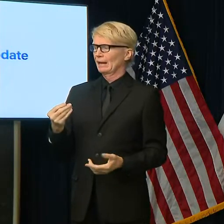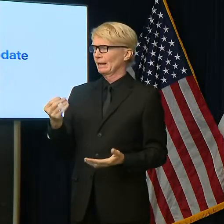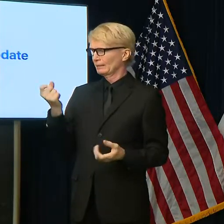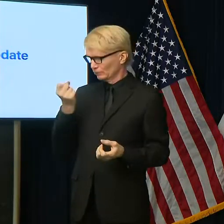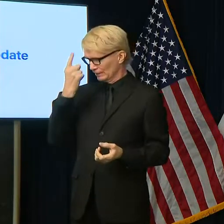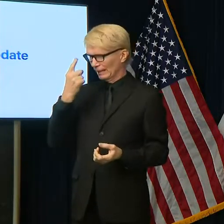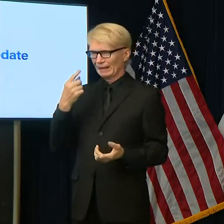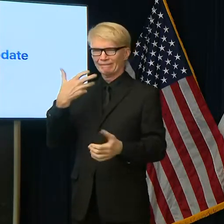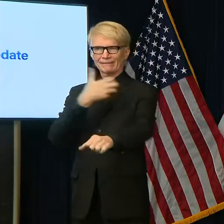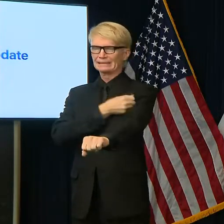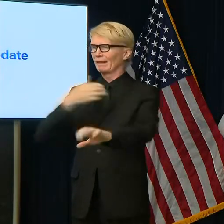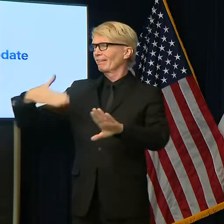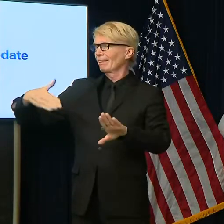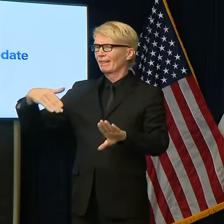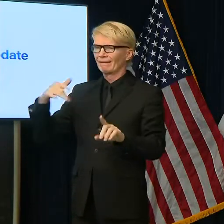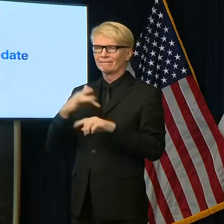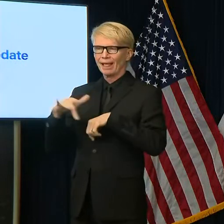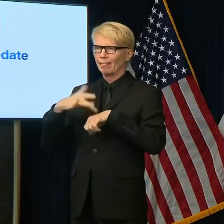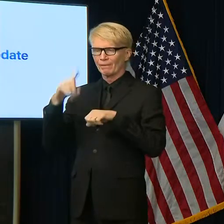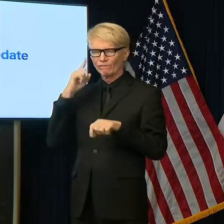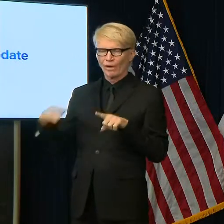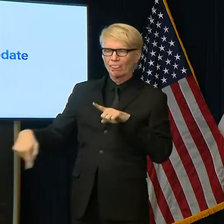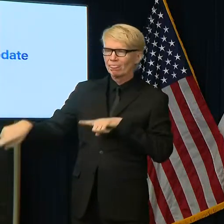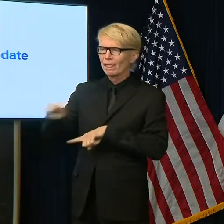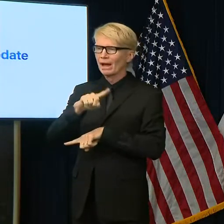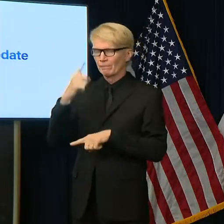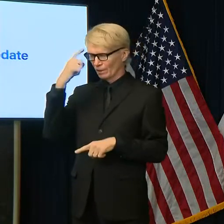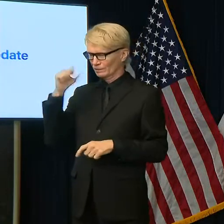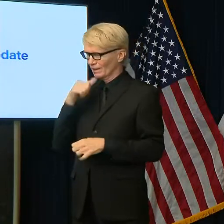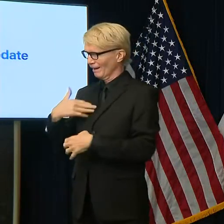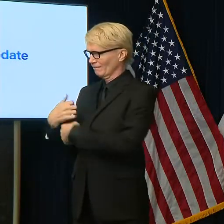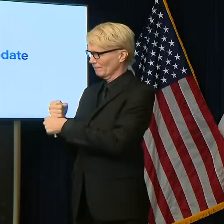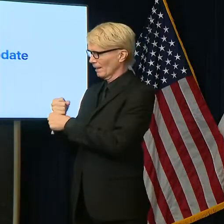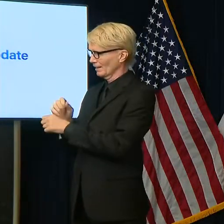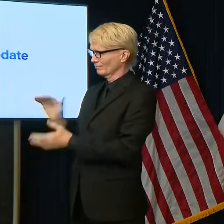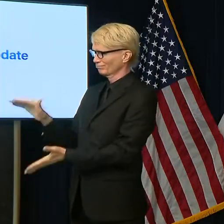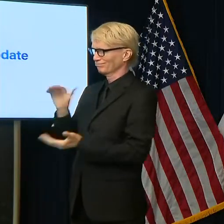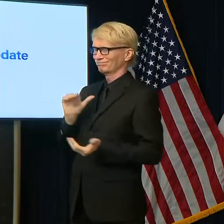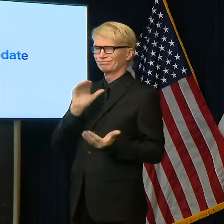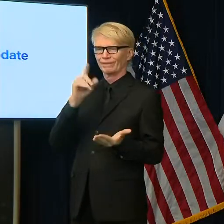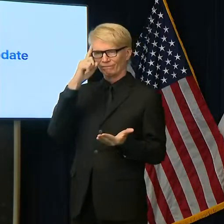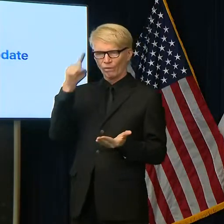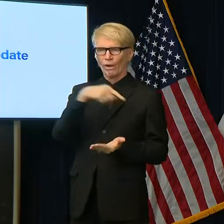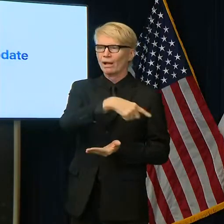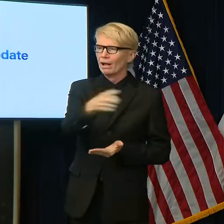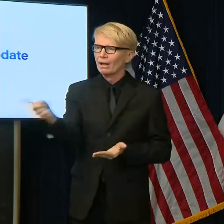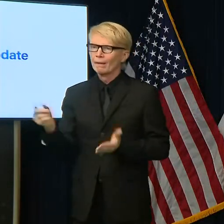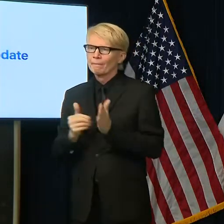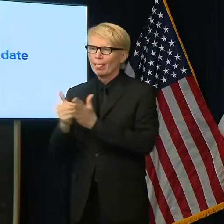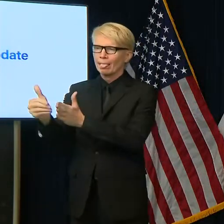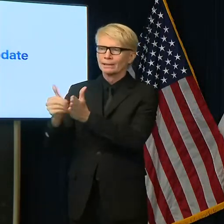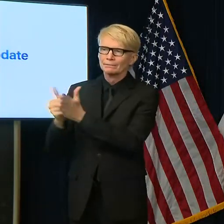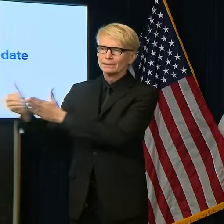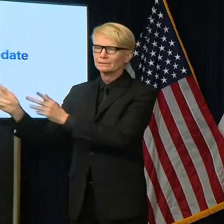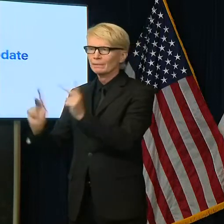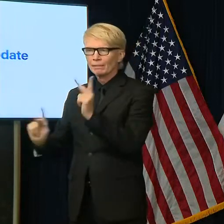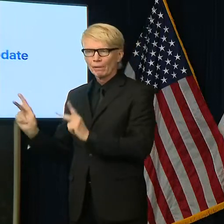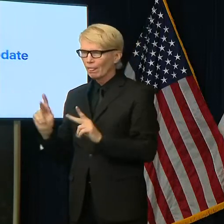exist for them because it hasn't been manufactured yet to supply it to them. So that means we're going to see